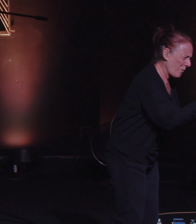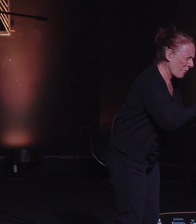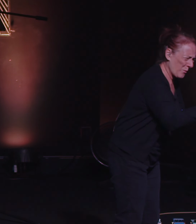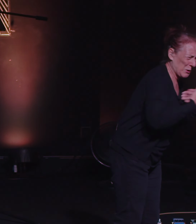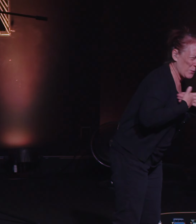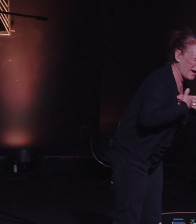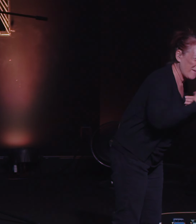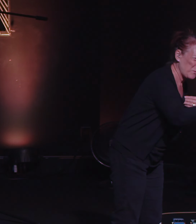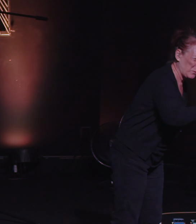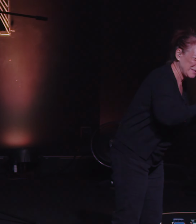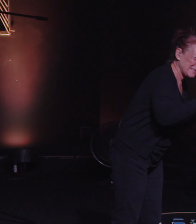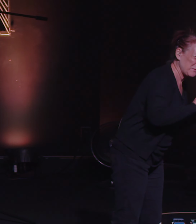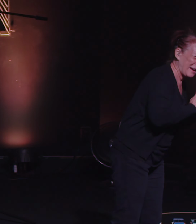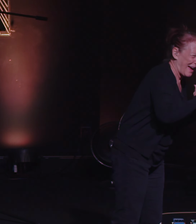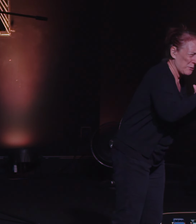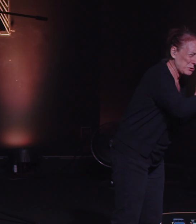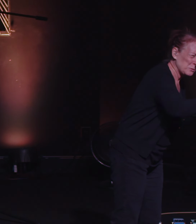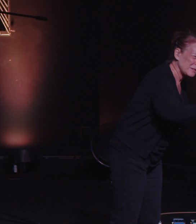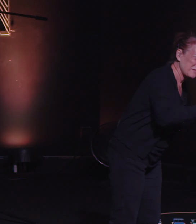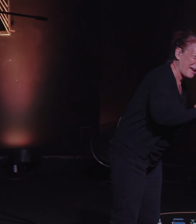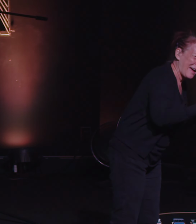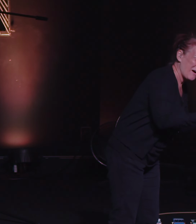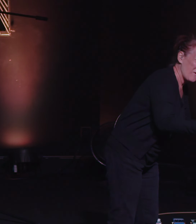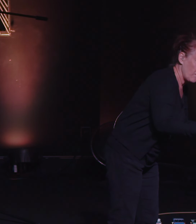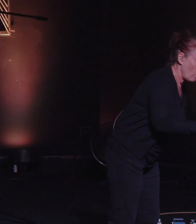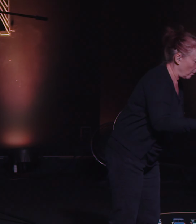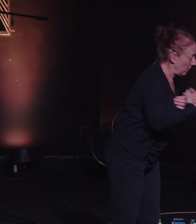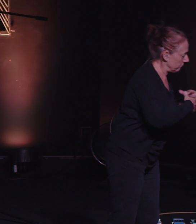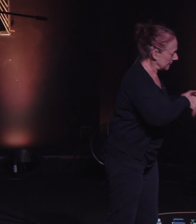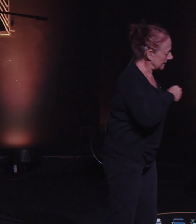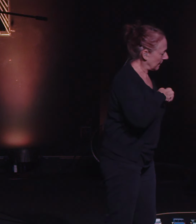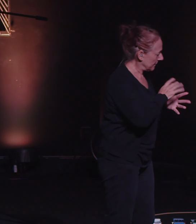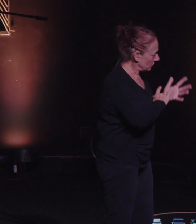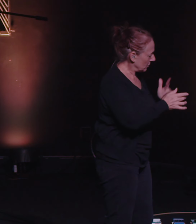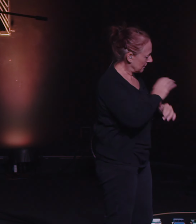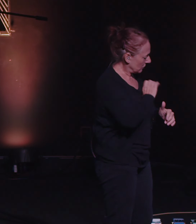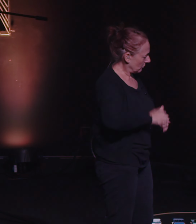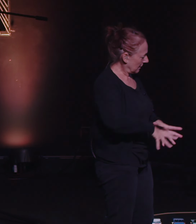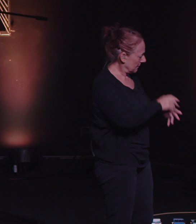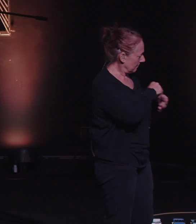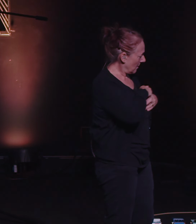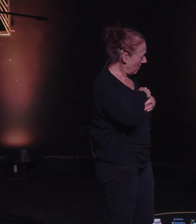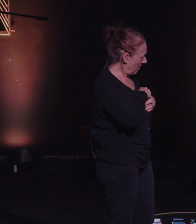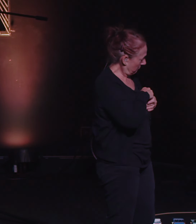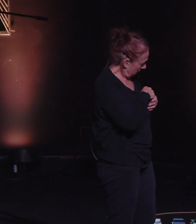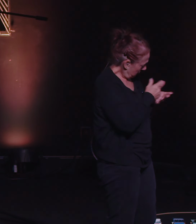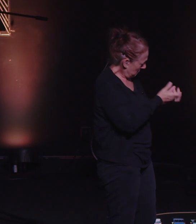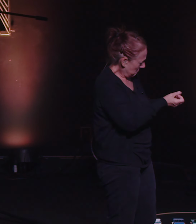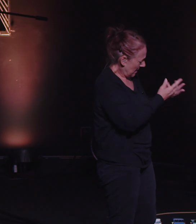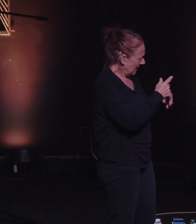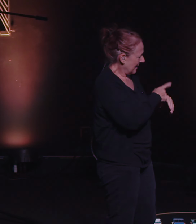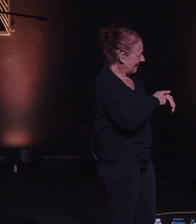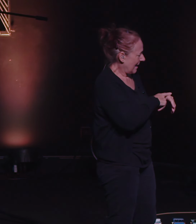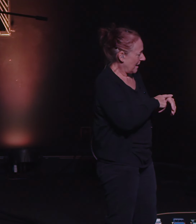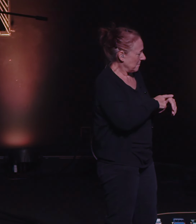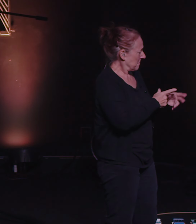say, what's different about that? I would like to think that I do. I know there are many times that I